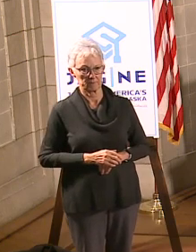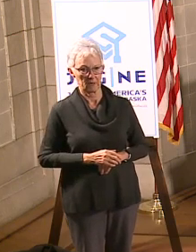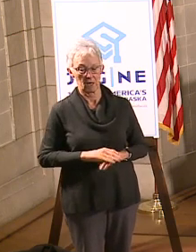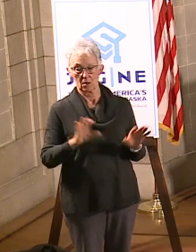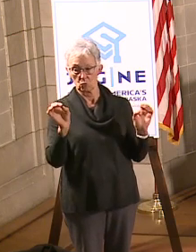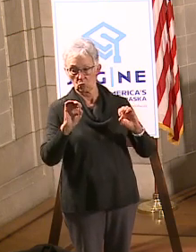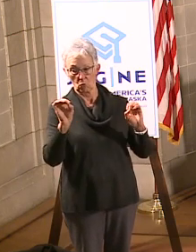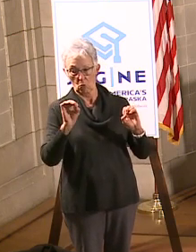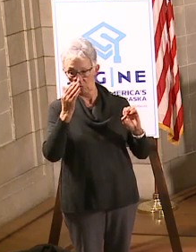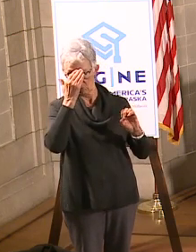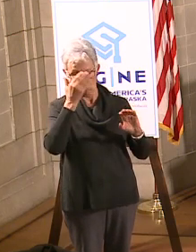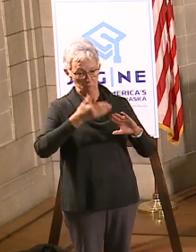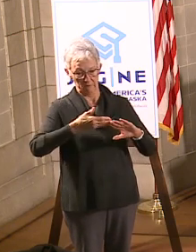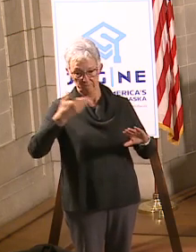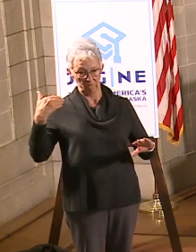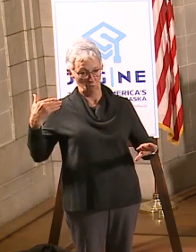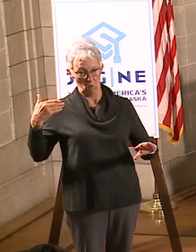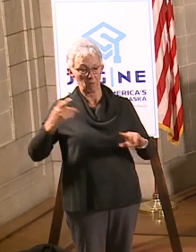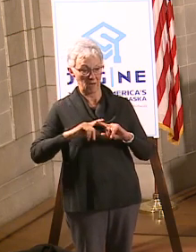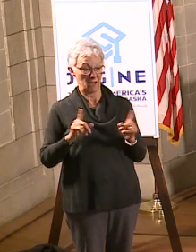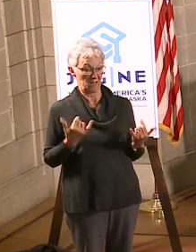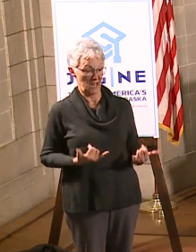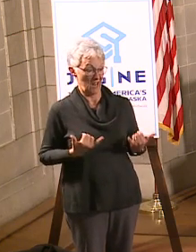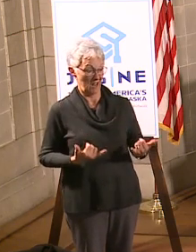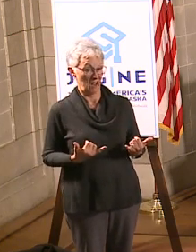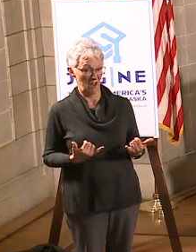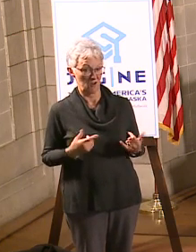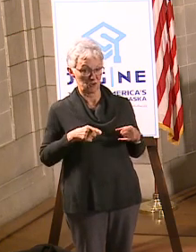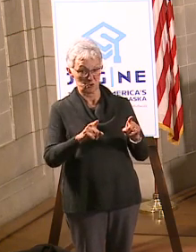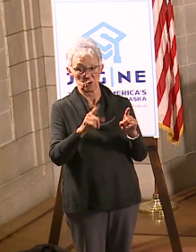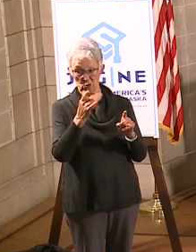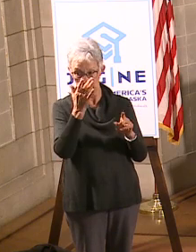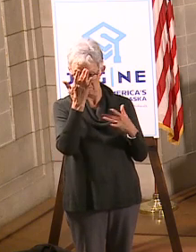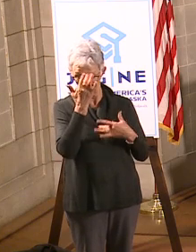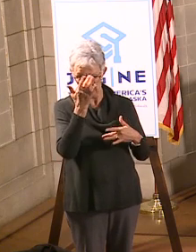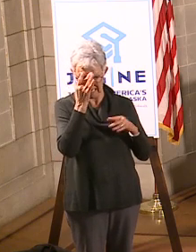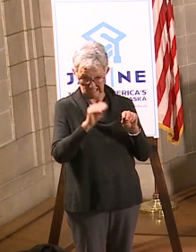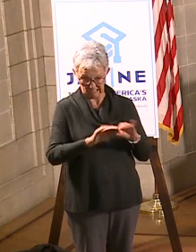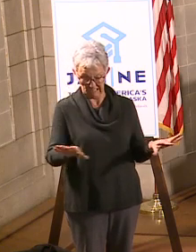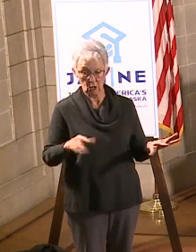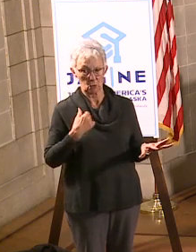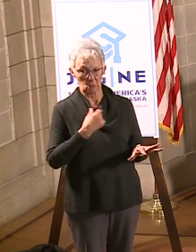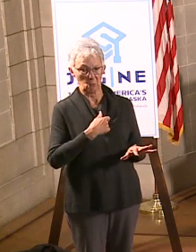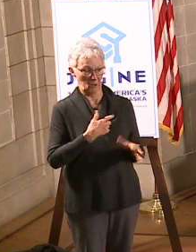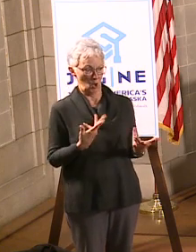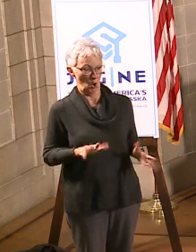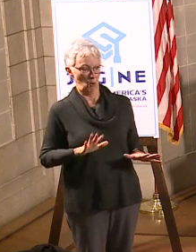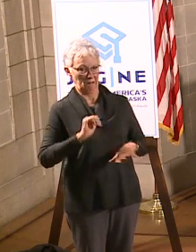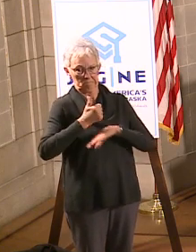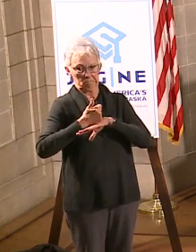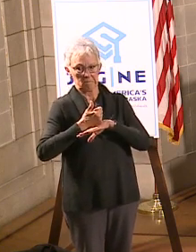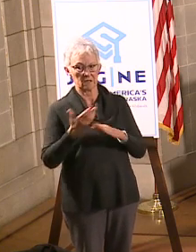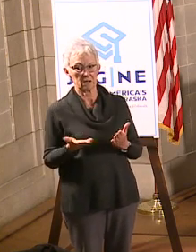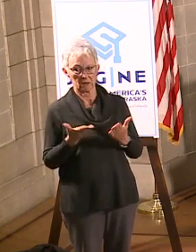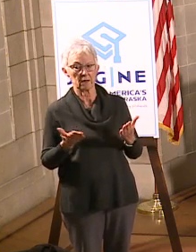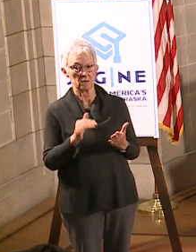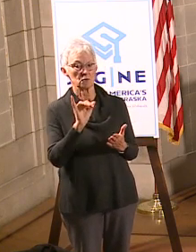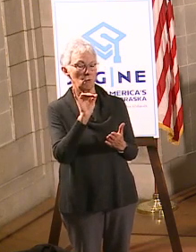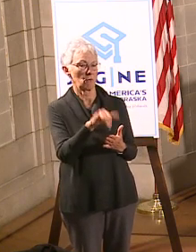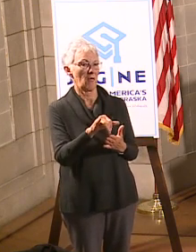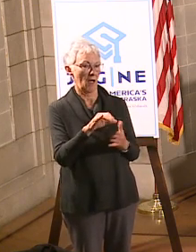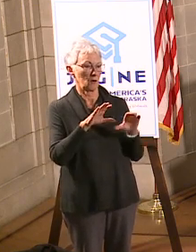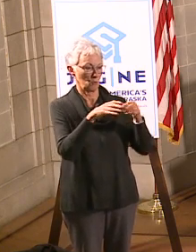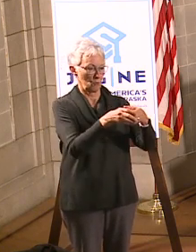because we're in the right places in Nebraska at the right time to serve the right population that too often was hit earliest